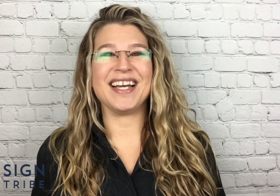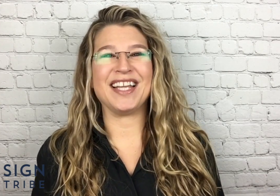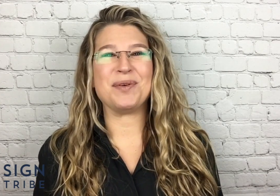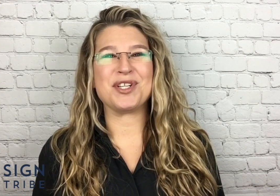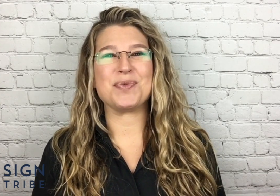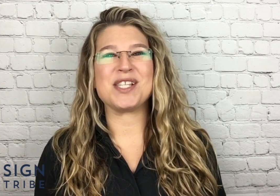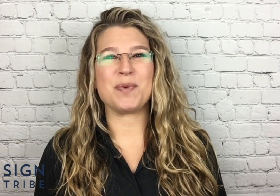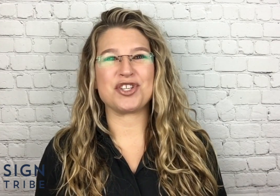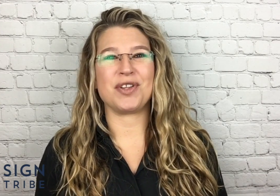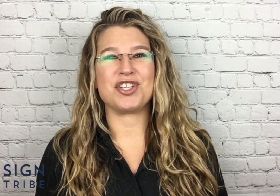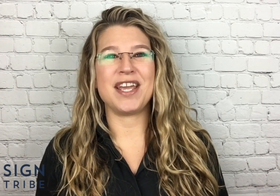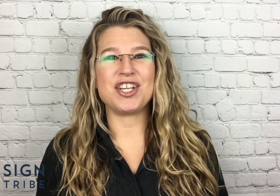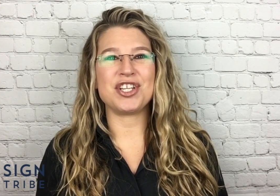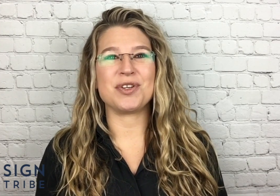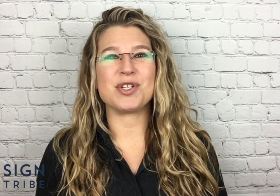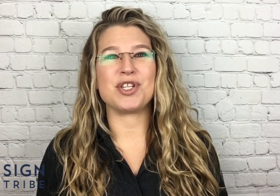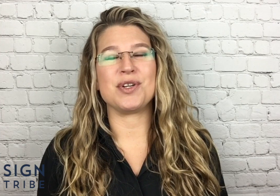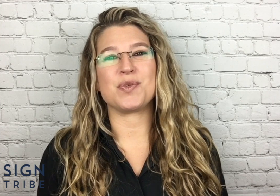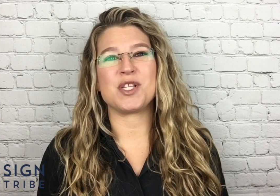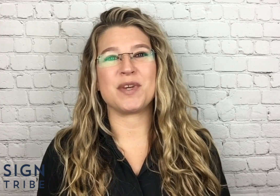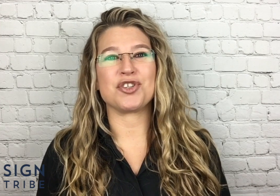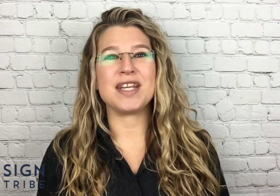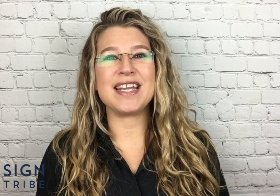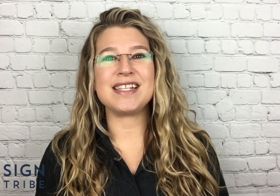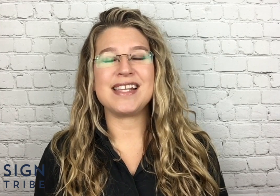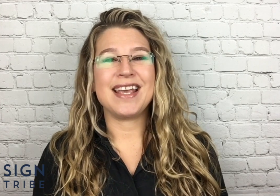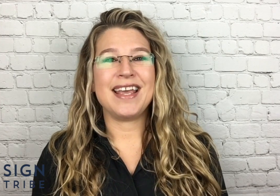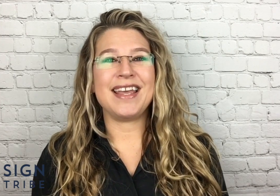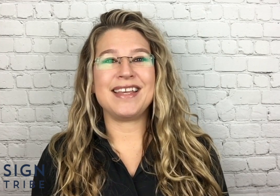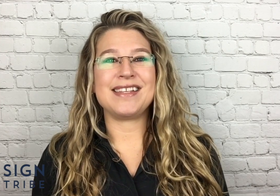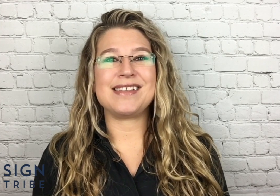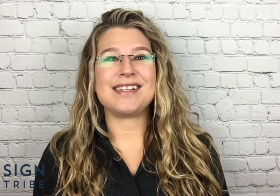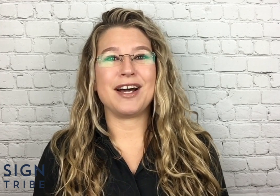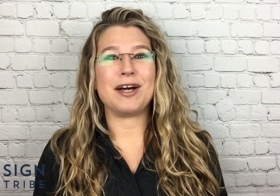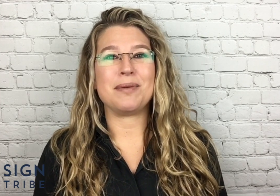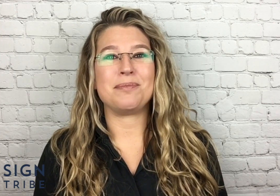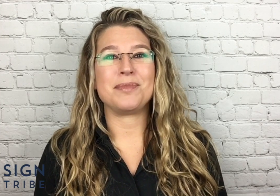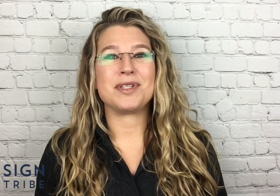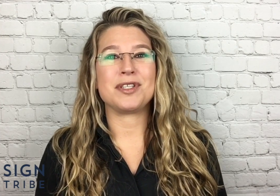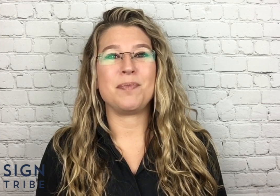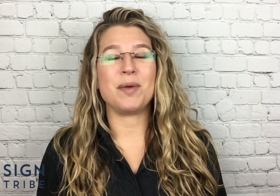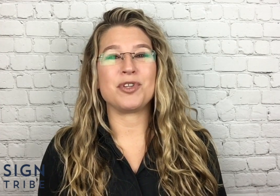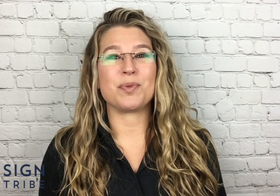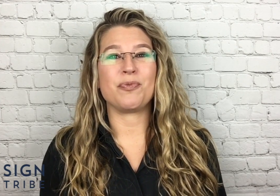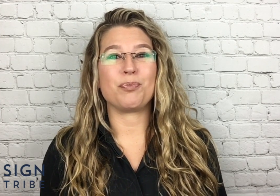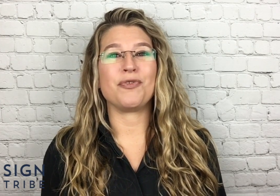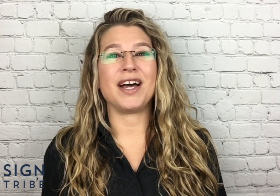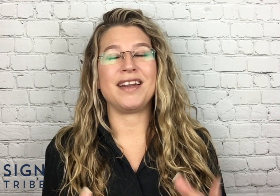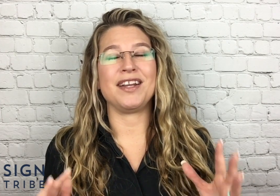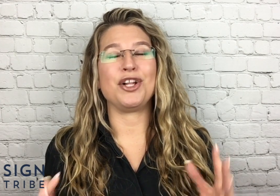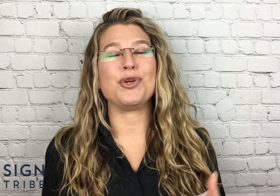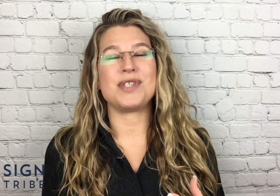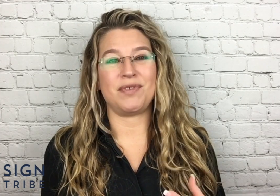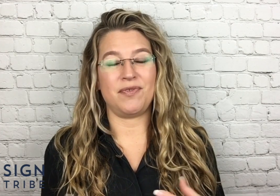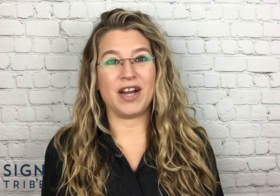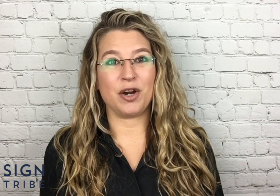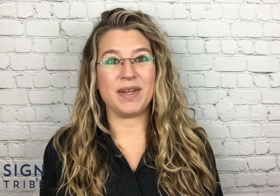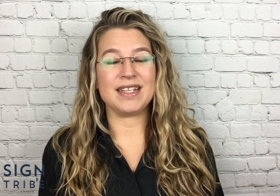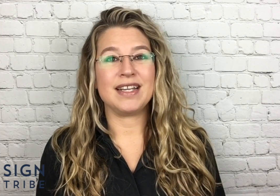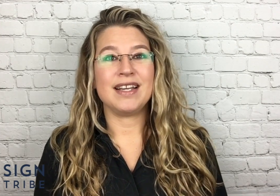language with special education or students with special needs is to be able to provide an inclusive environment.